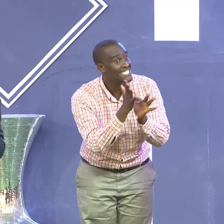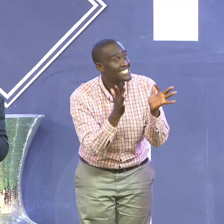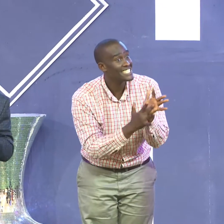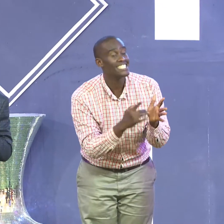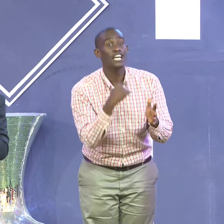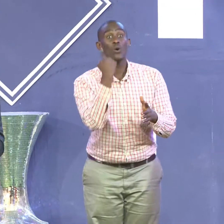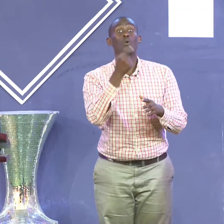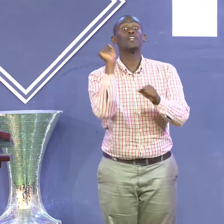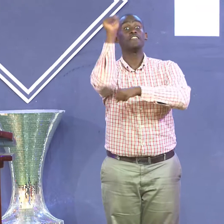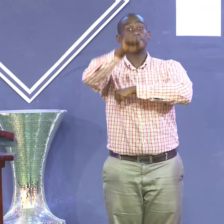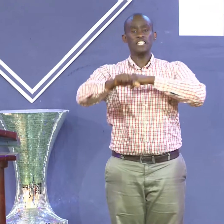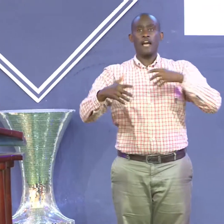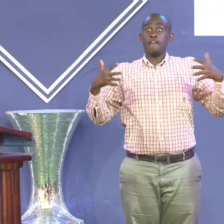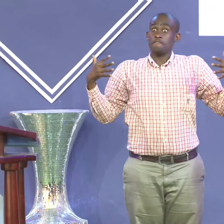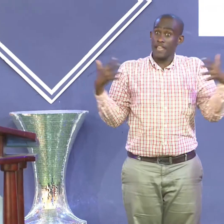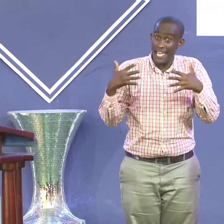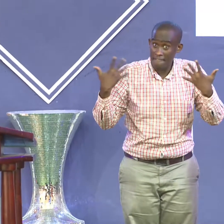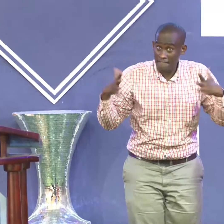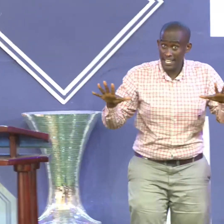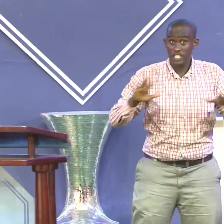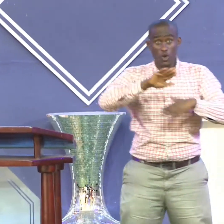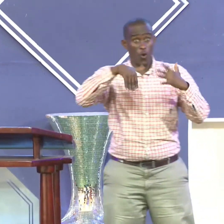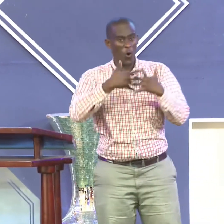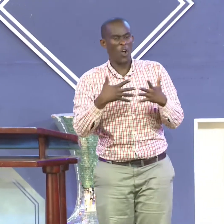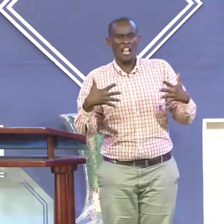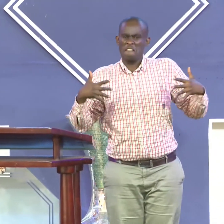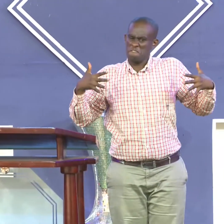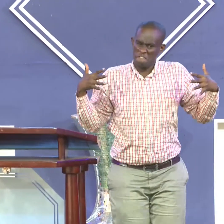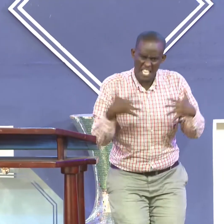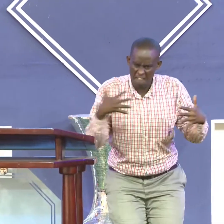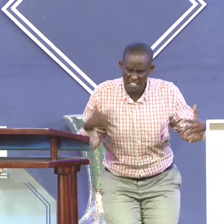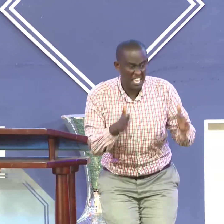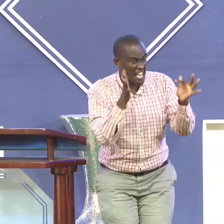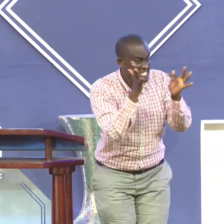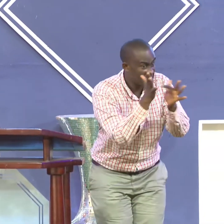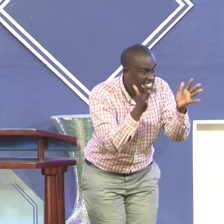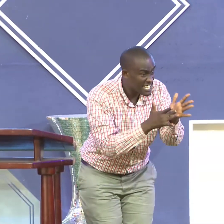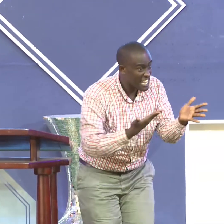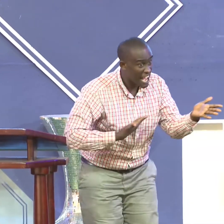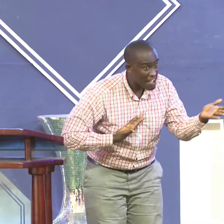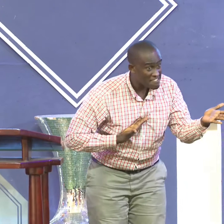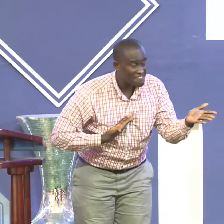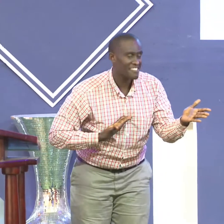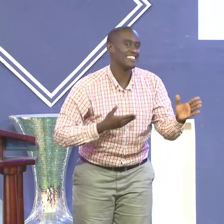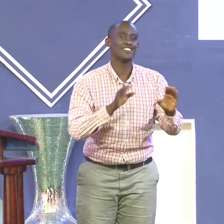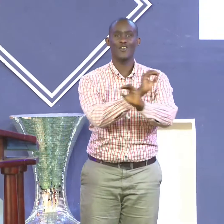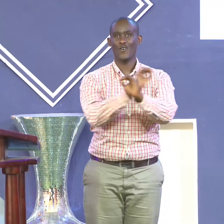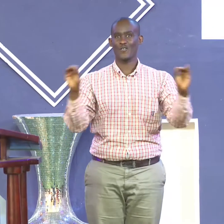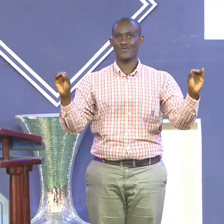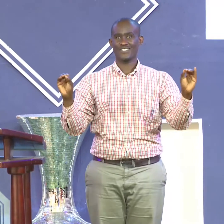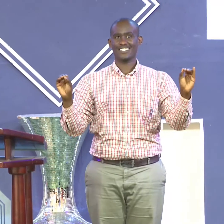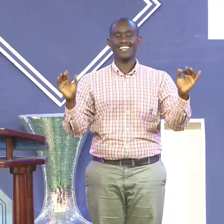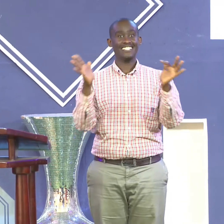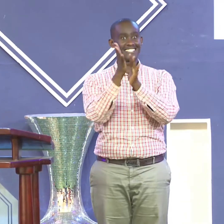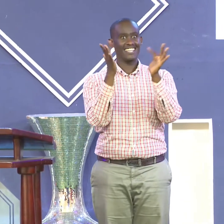You need Christ who overcame fear. He was even not scared of all the terror of the